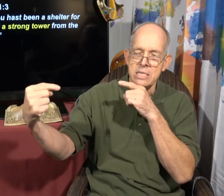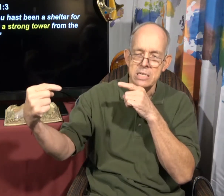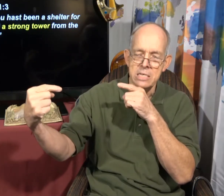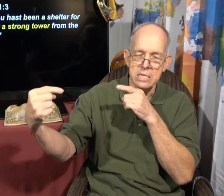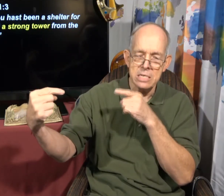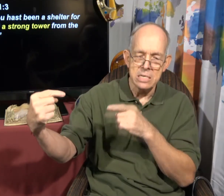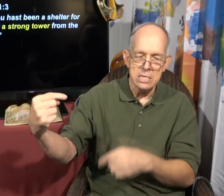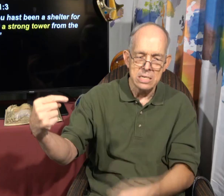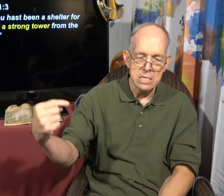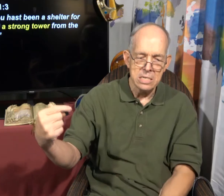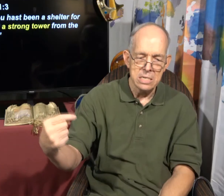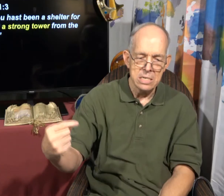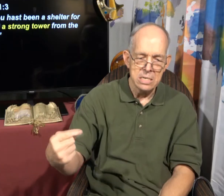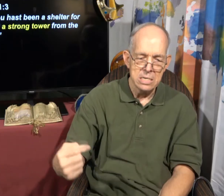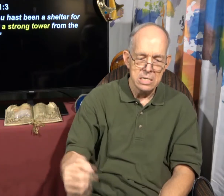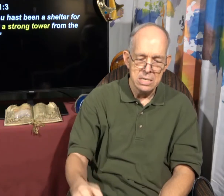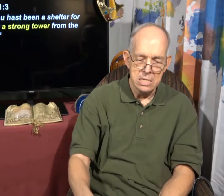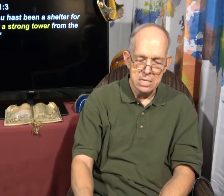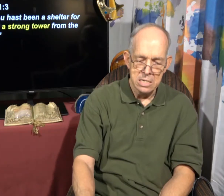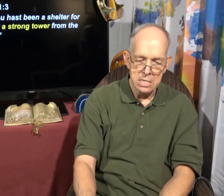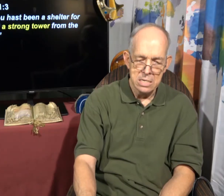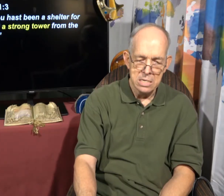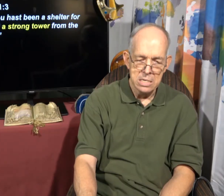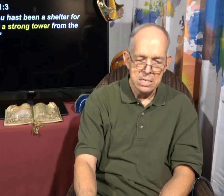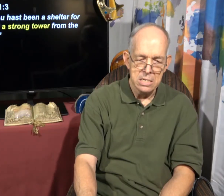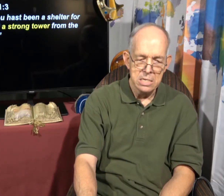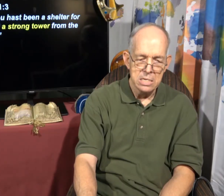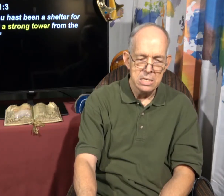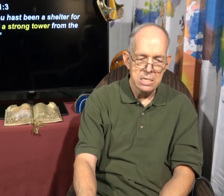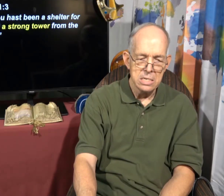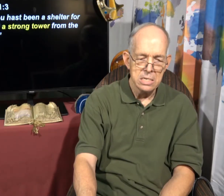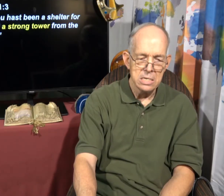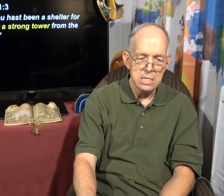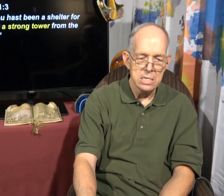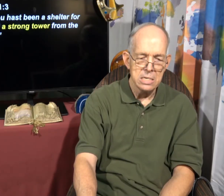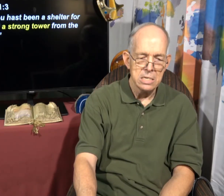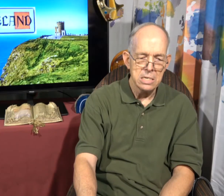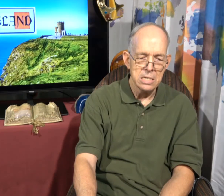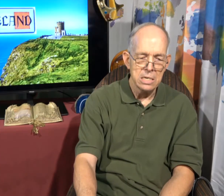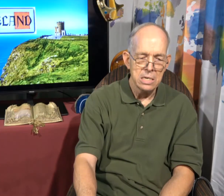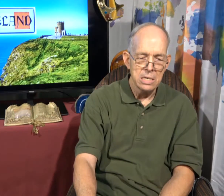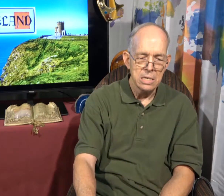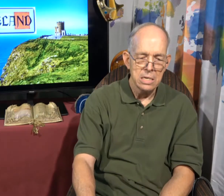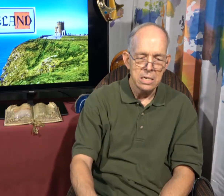a small tower from the enemy.